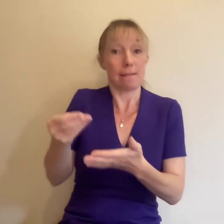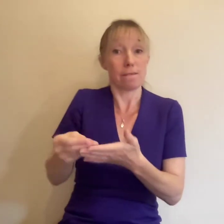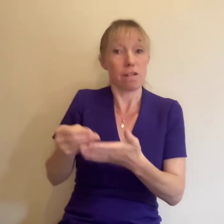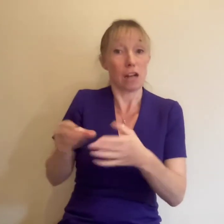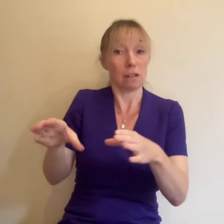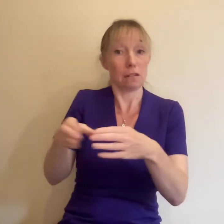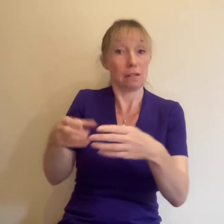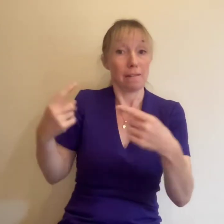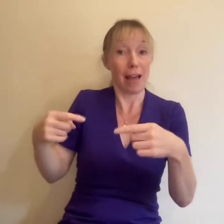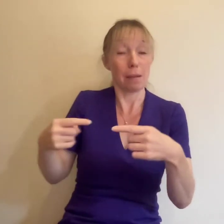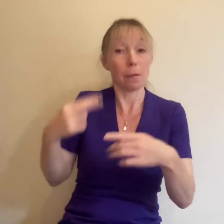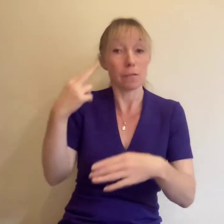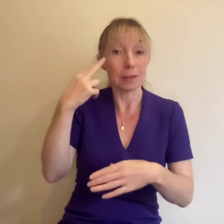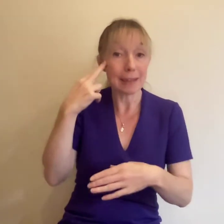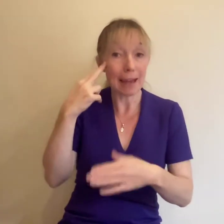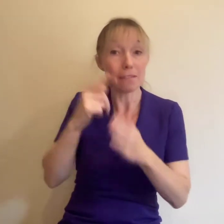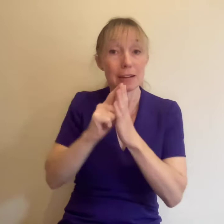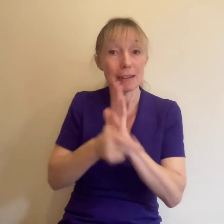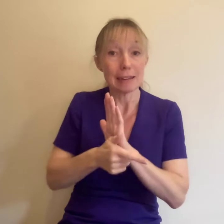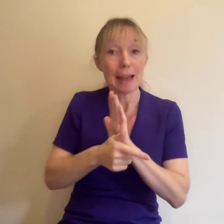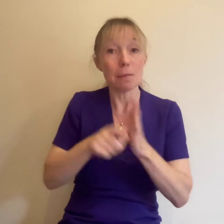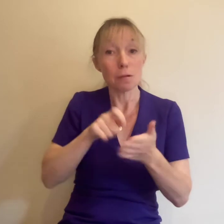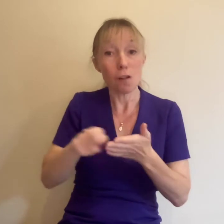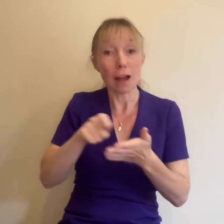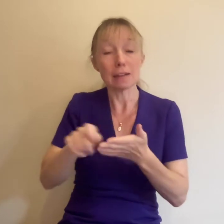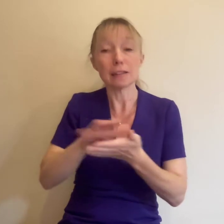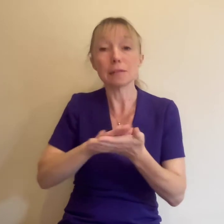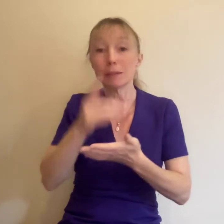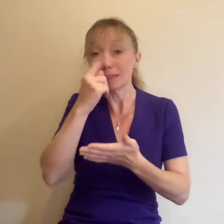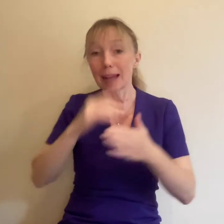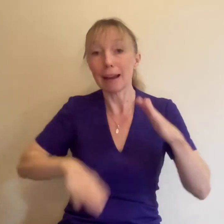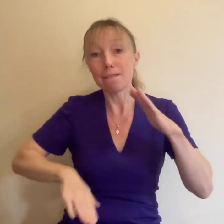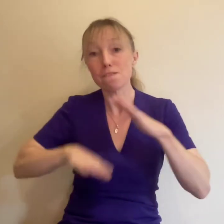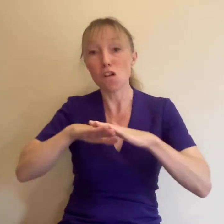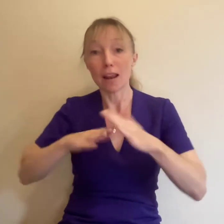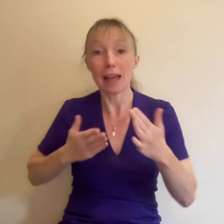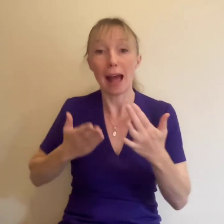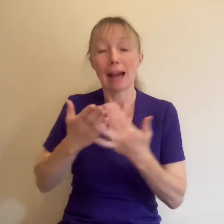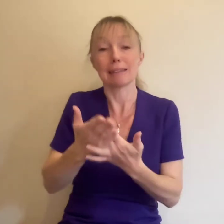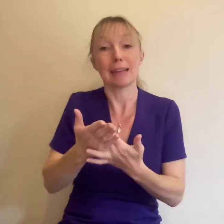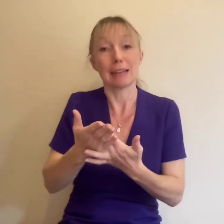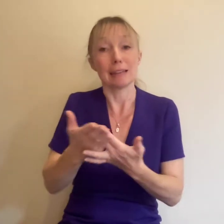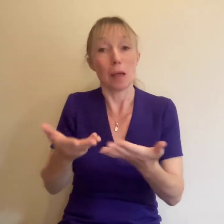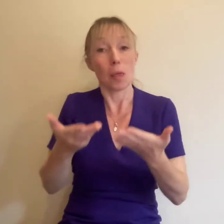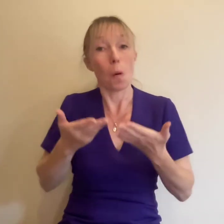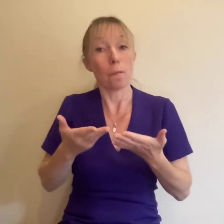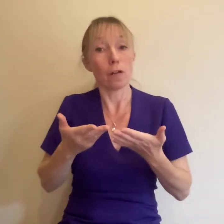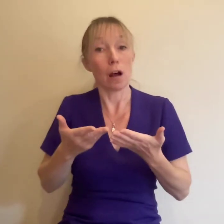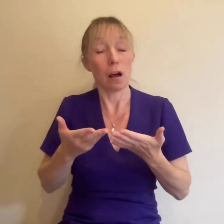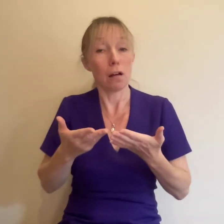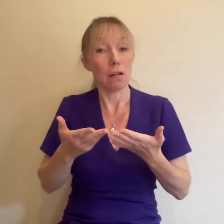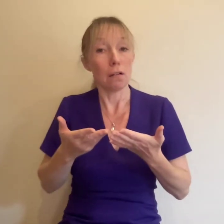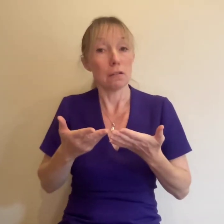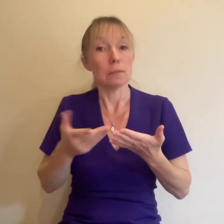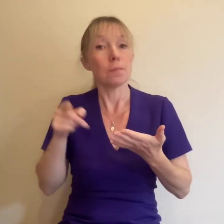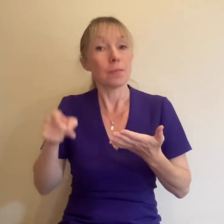for deaf and disabled writers to fully access the early career bursaries offer. This fund will be a contribution to the